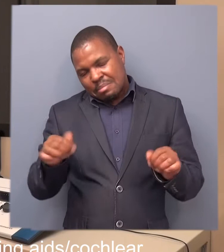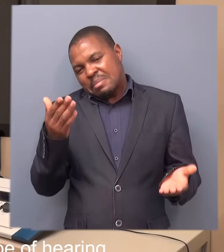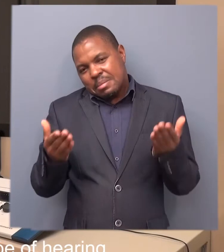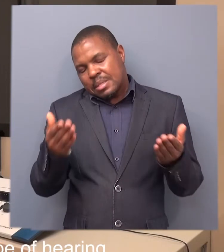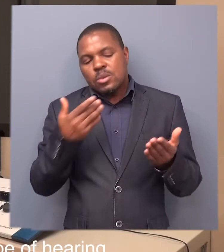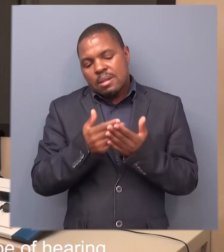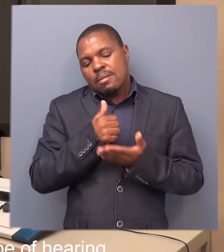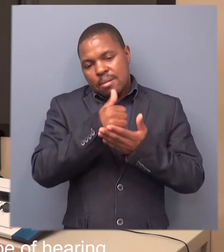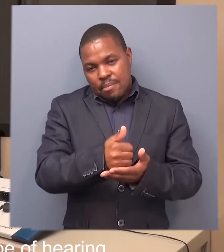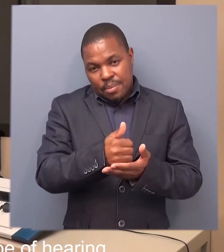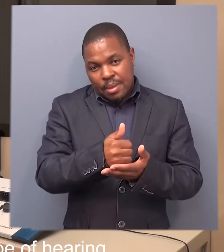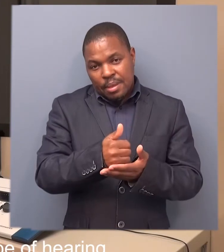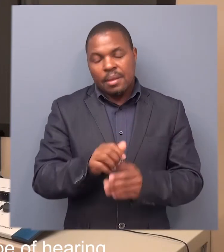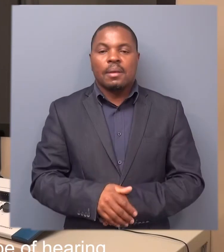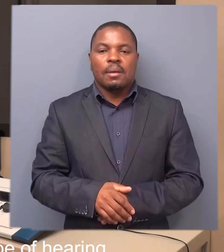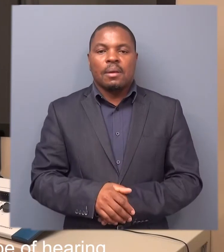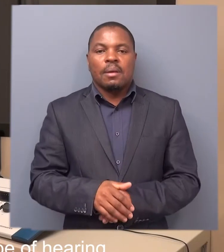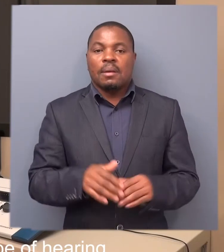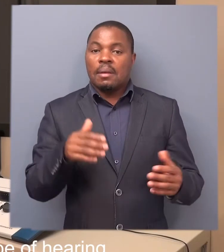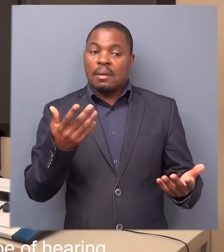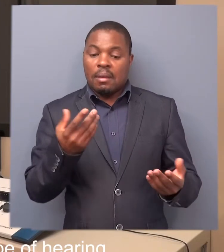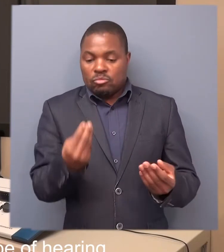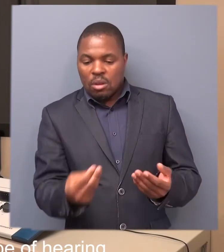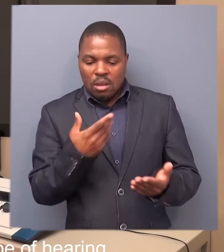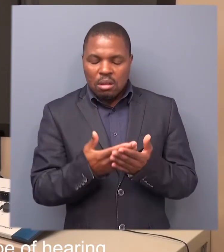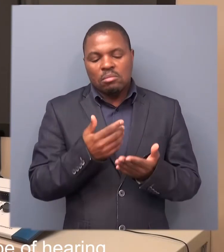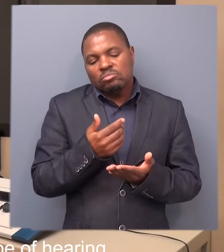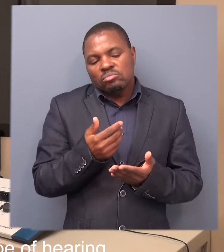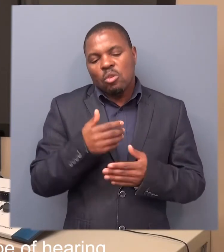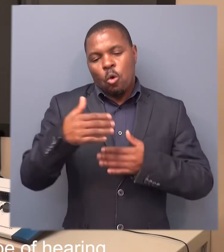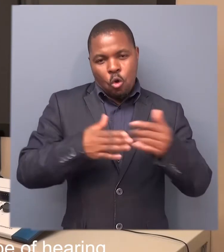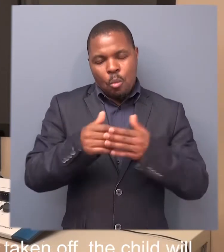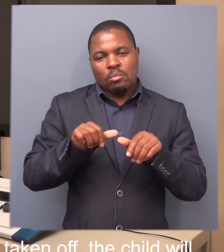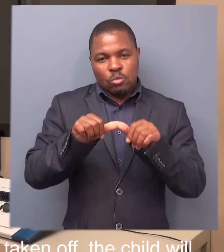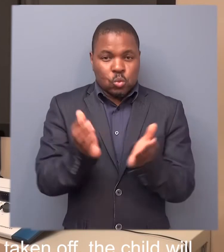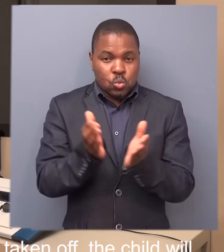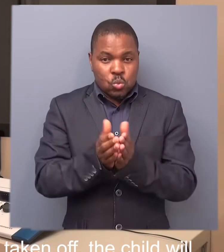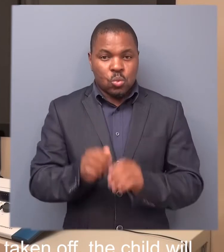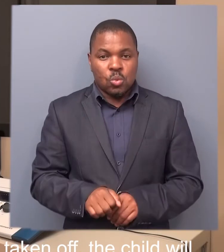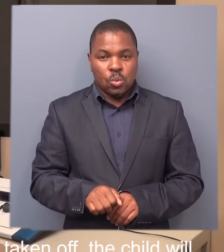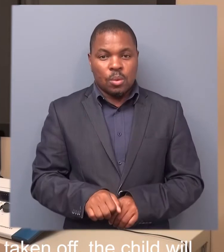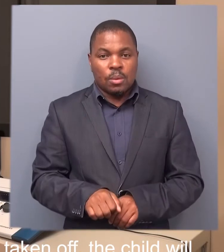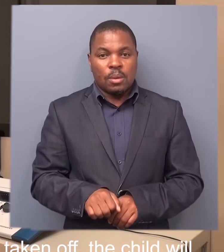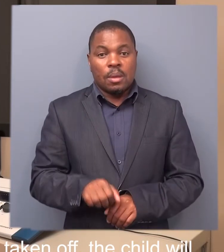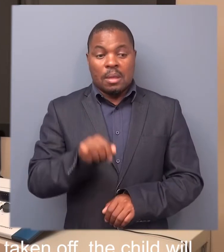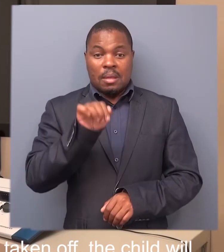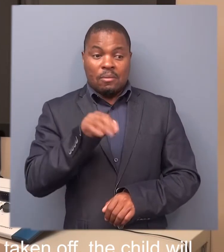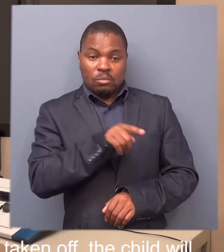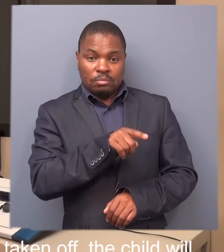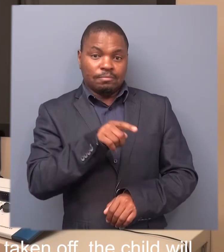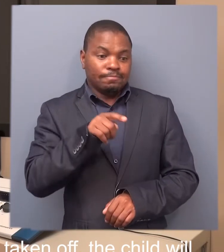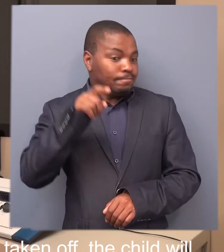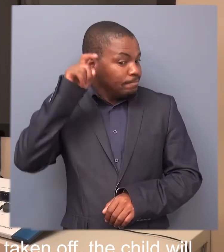FM systems if it's a certain level and type of hearing loss so that the child can manage in school. But once those devices